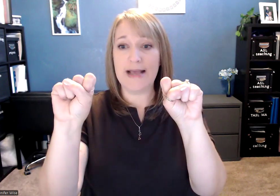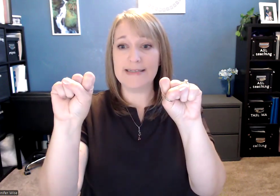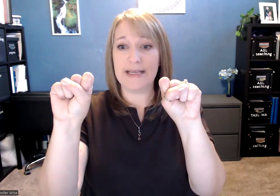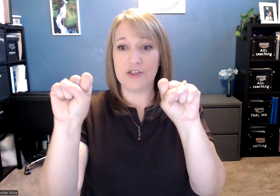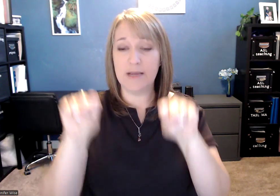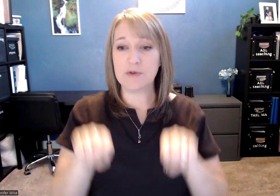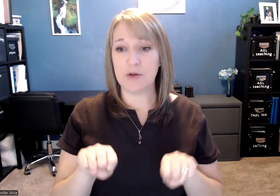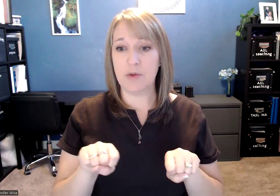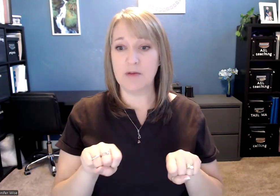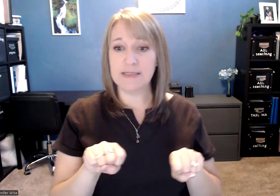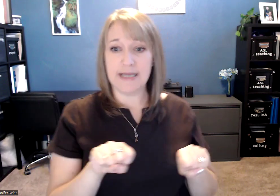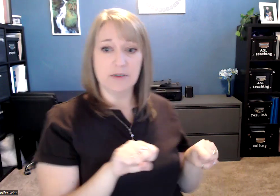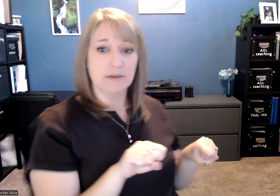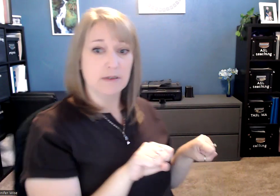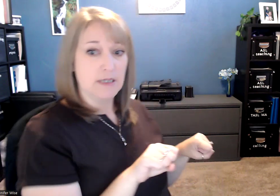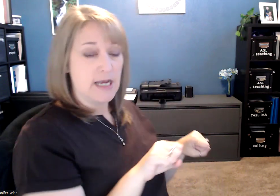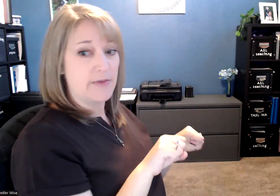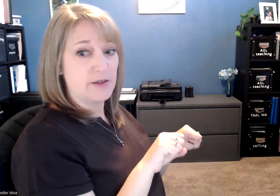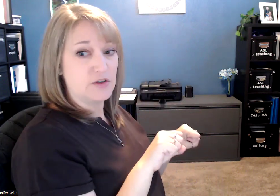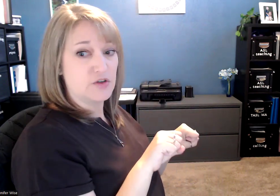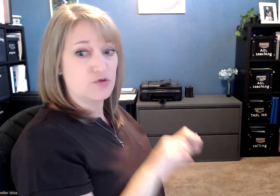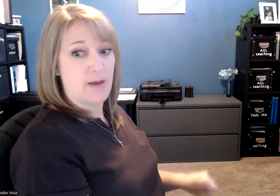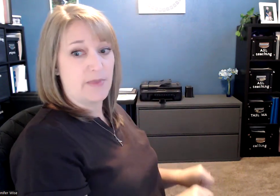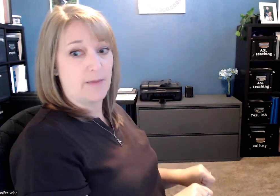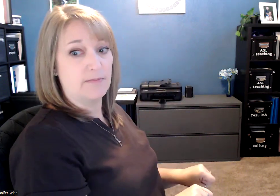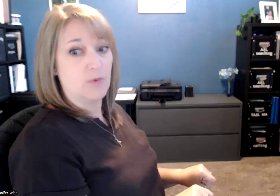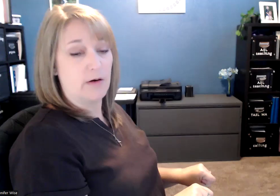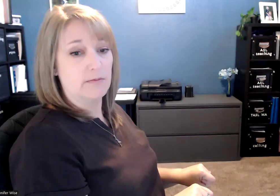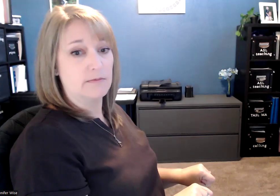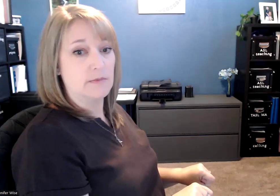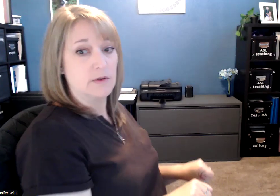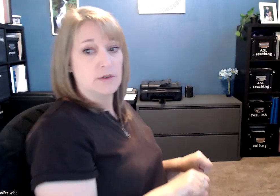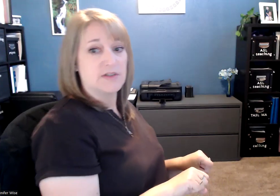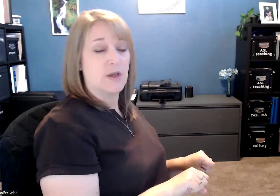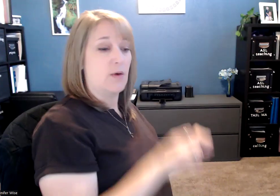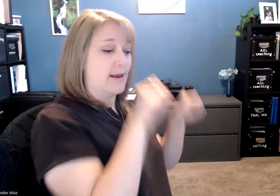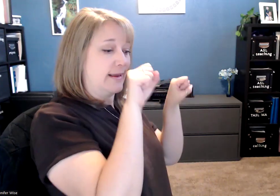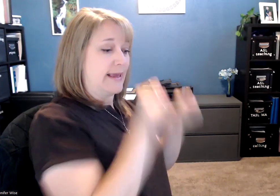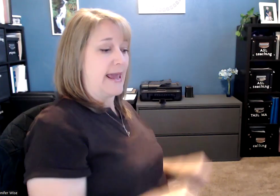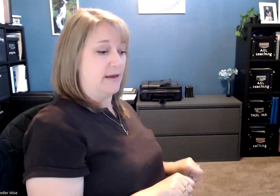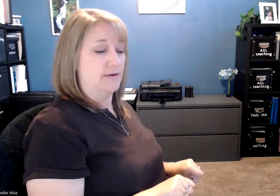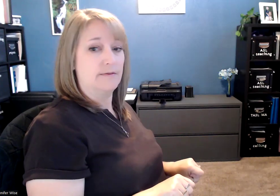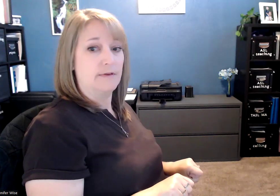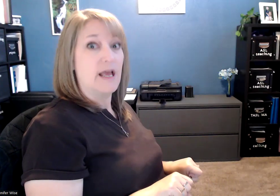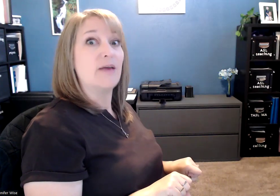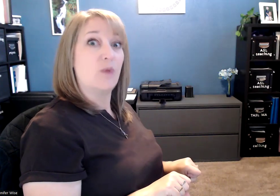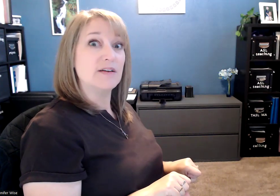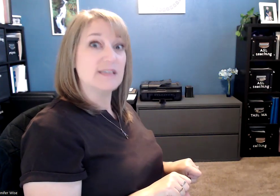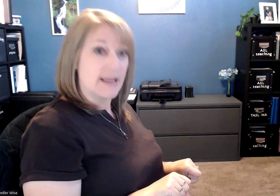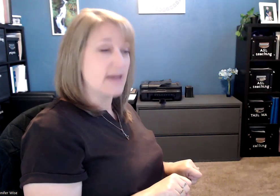S handshapes with your palms down, and then you just drop them more. So can. And while you sign that,